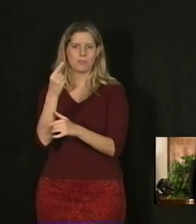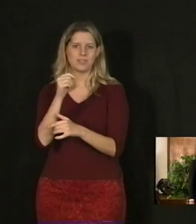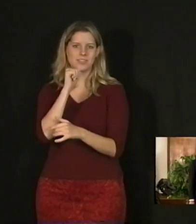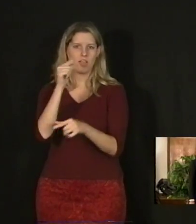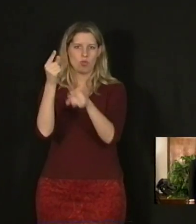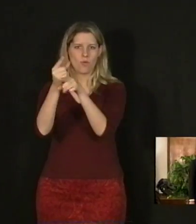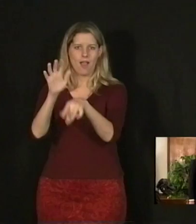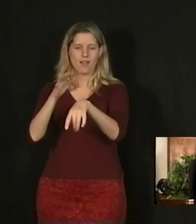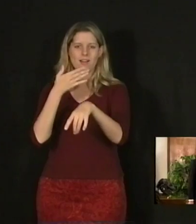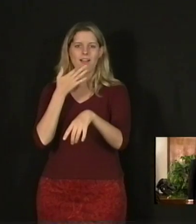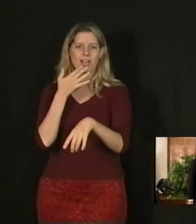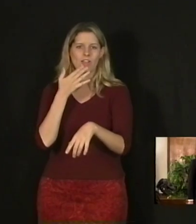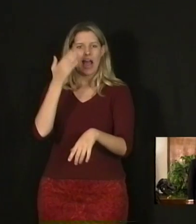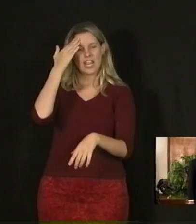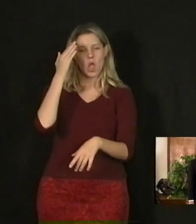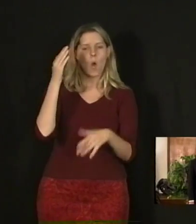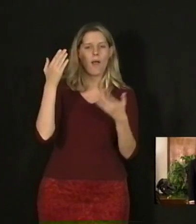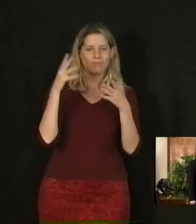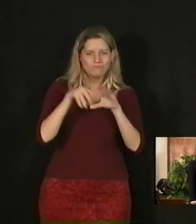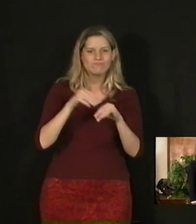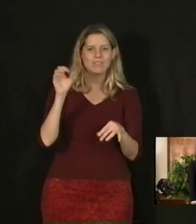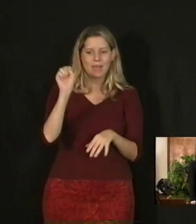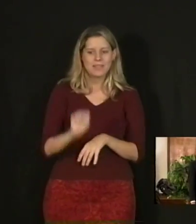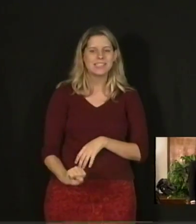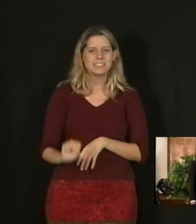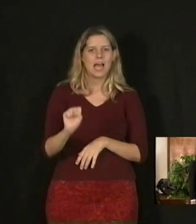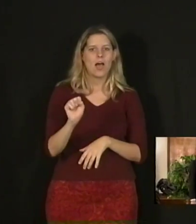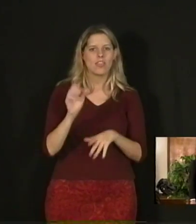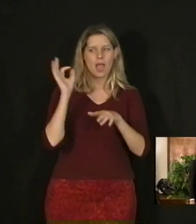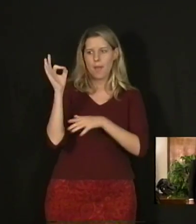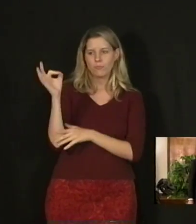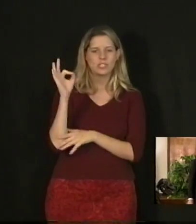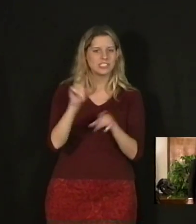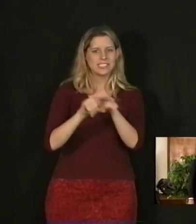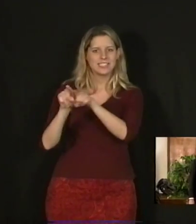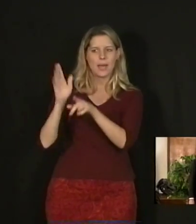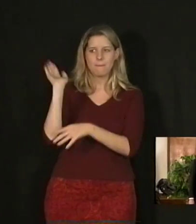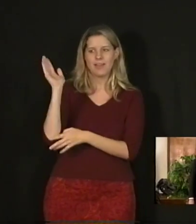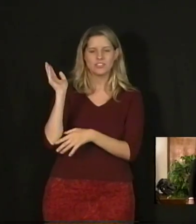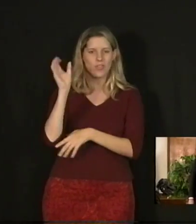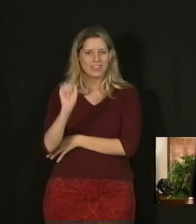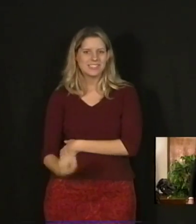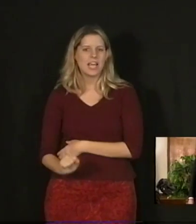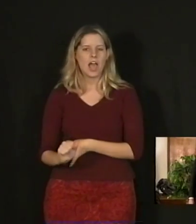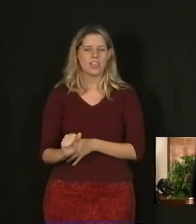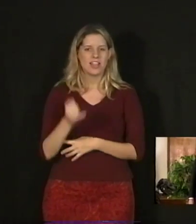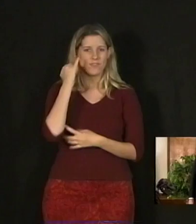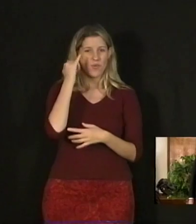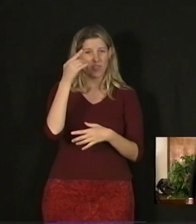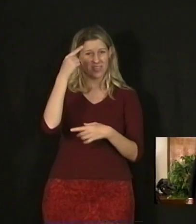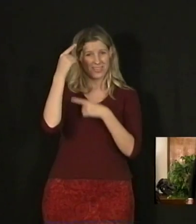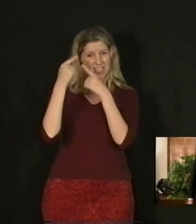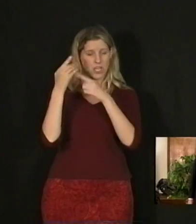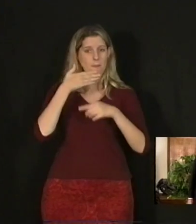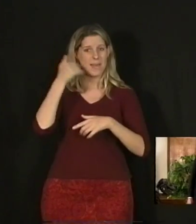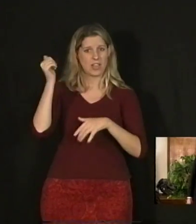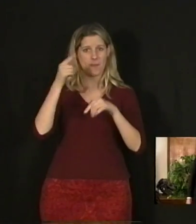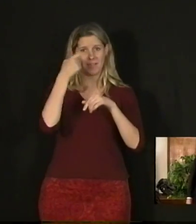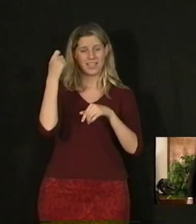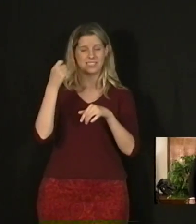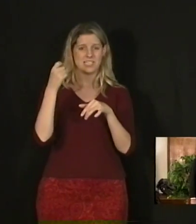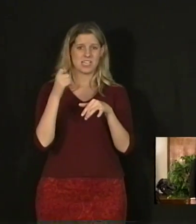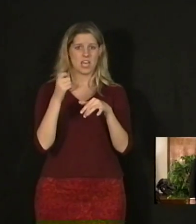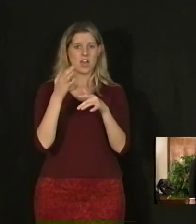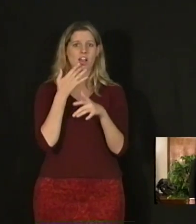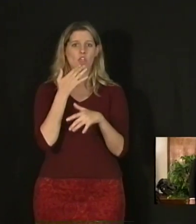same message all over the South. But if you think you're superior because of the color of your skin, you're wrong, you're stupid, and you're not right with God. Amen.